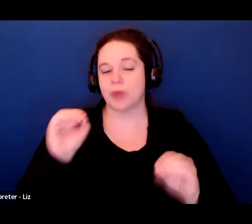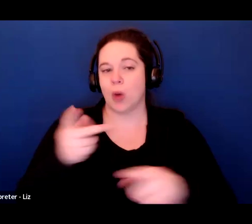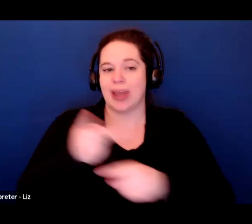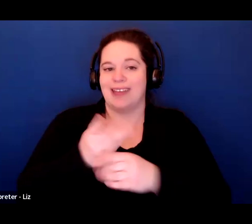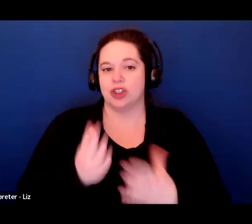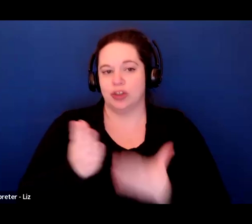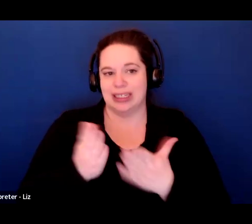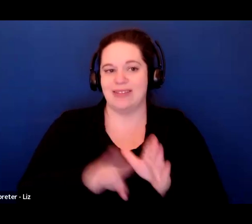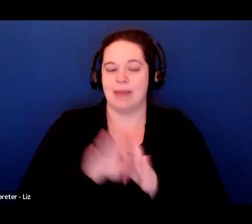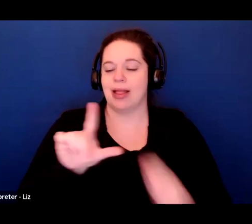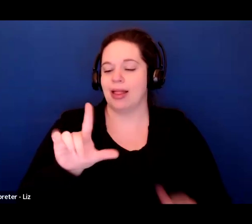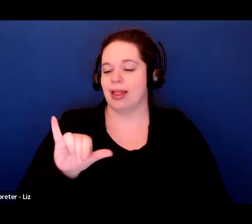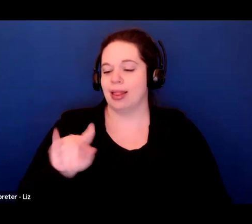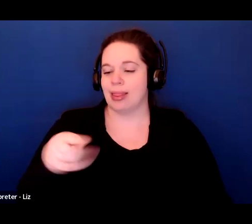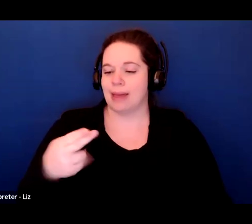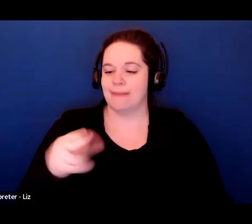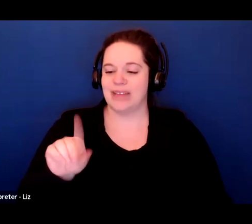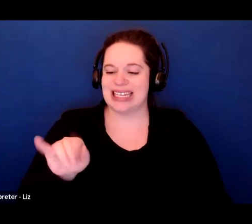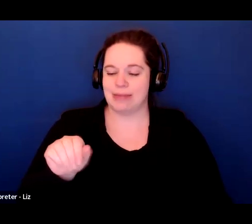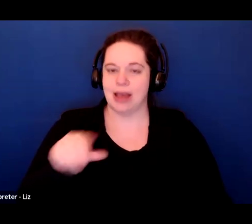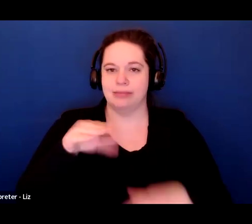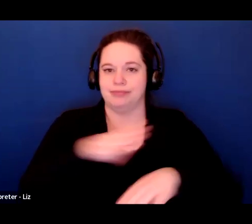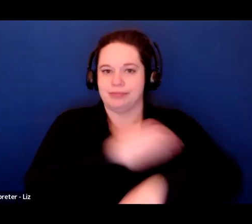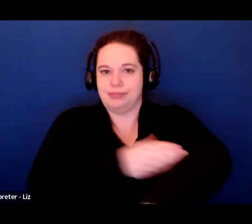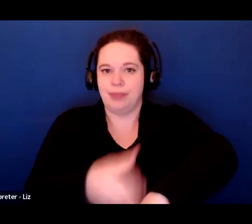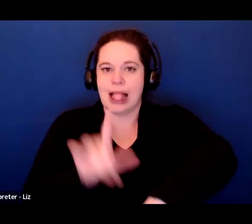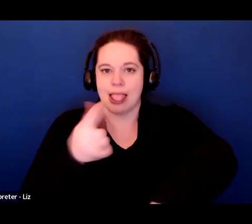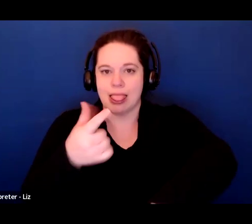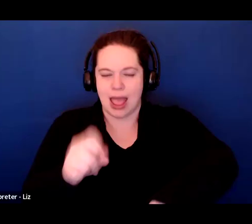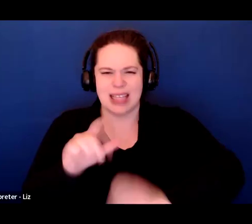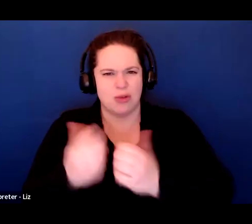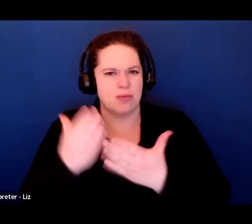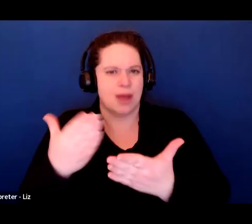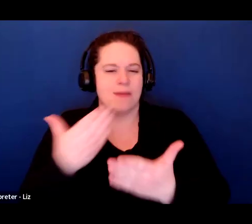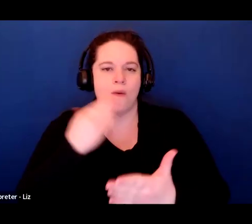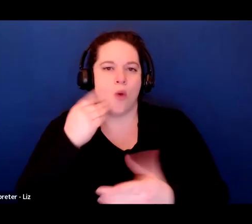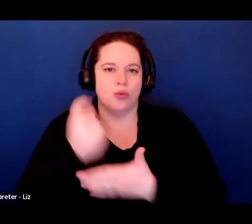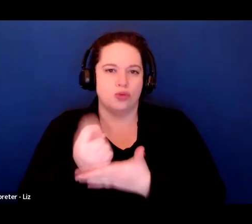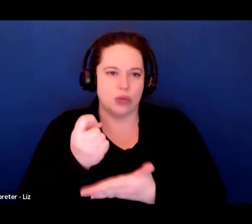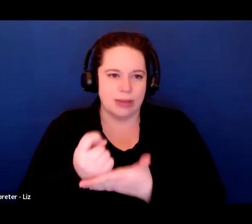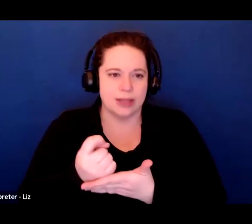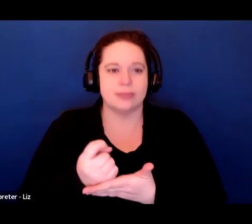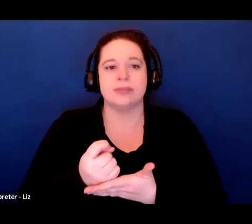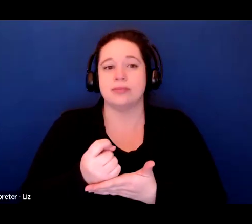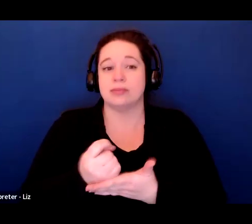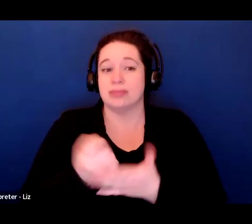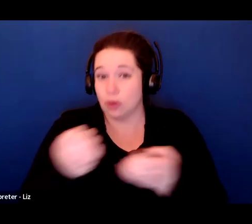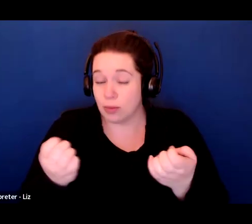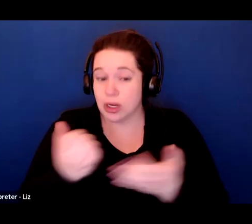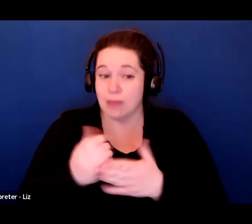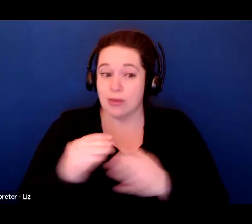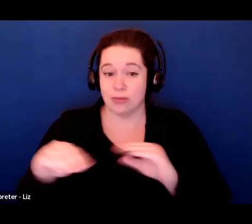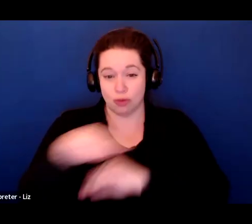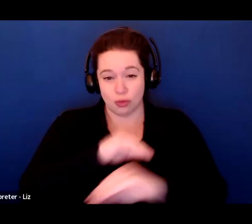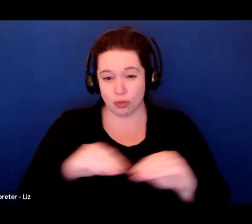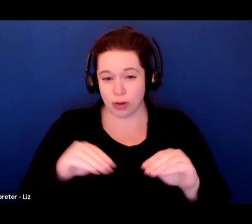developed lymphedema in their legs. And what's a good recommendation for home treatment? Is there equipment to help me with range of motion overall? Well, I just